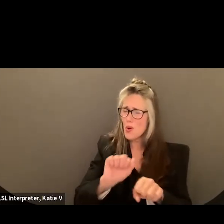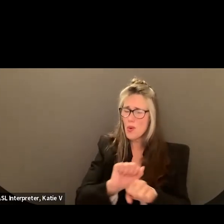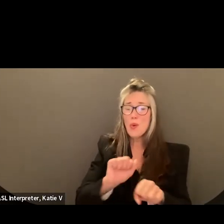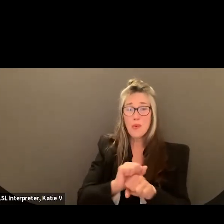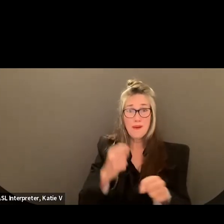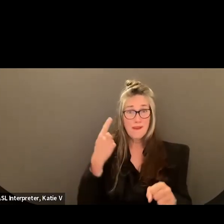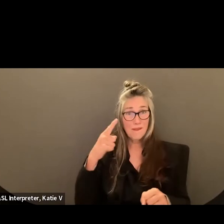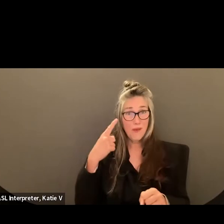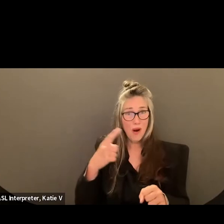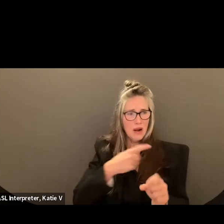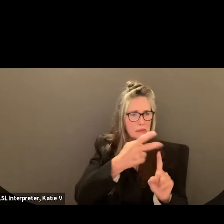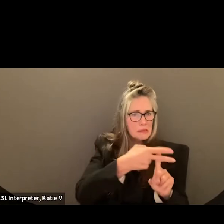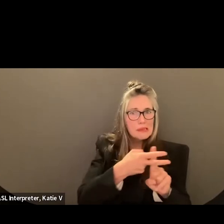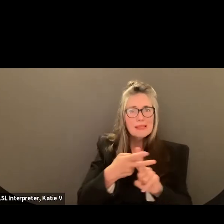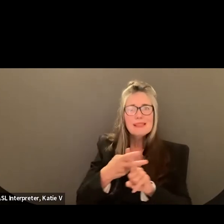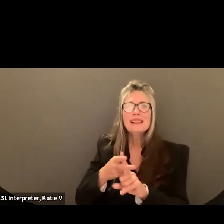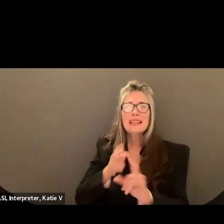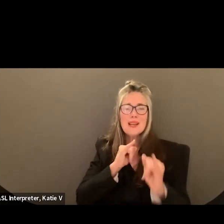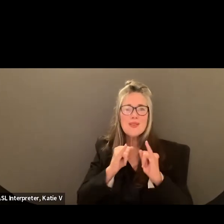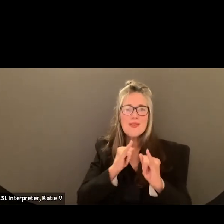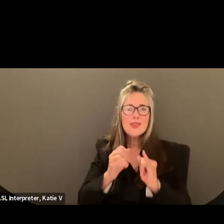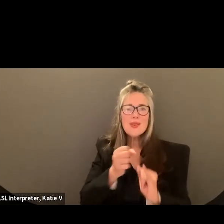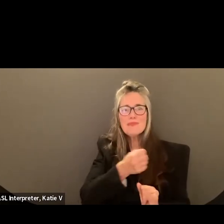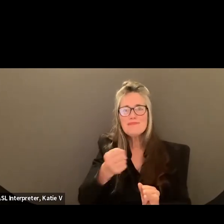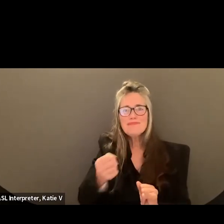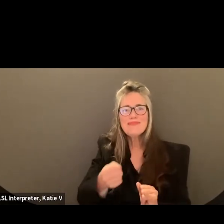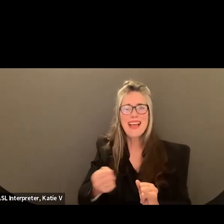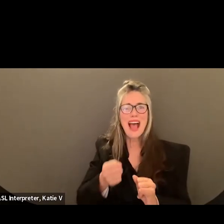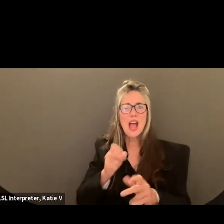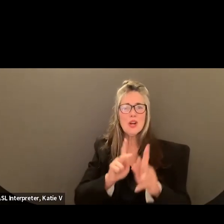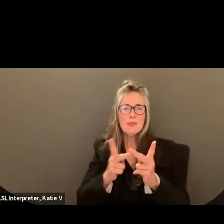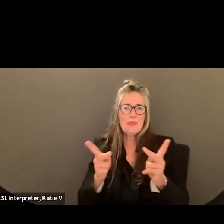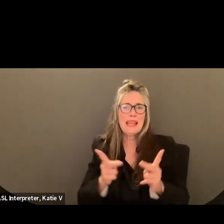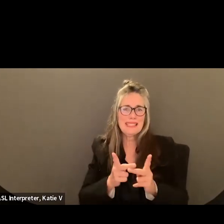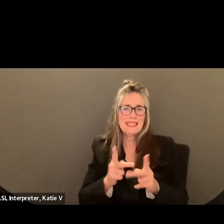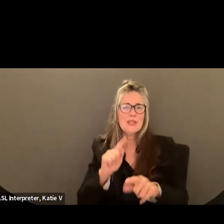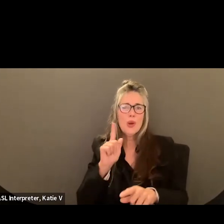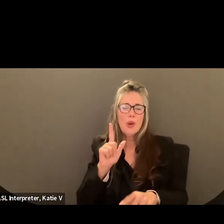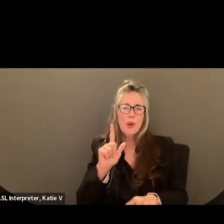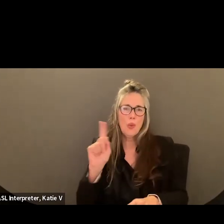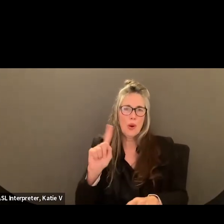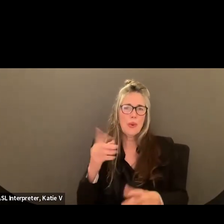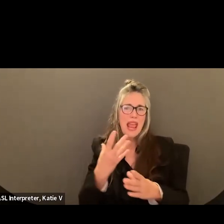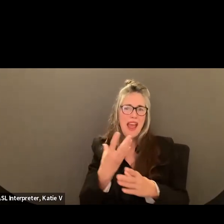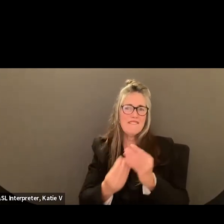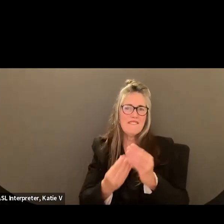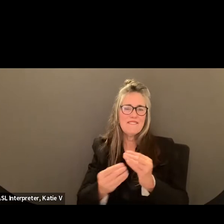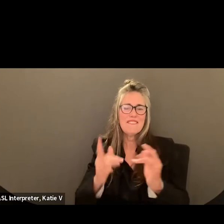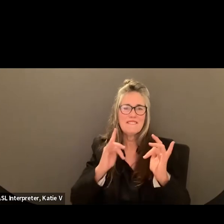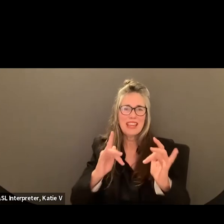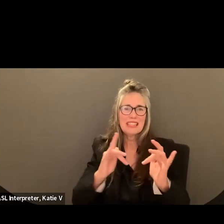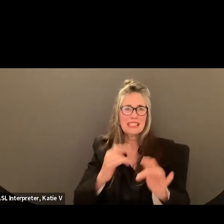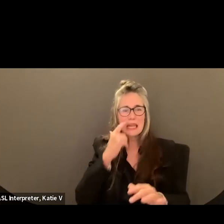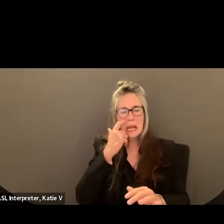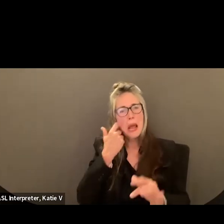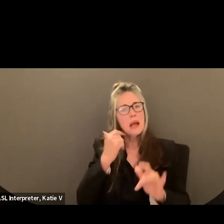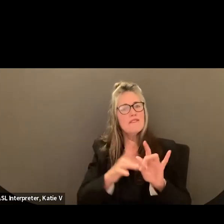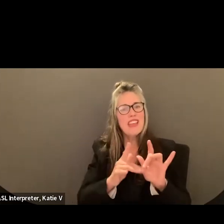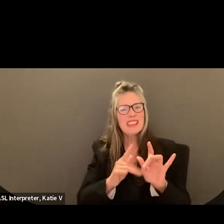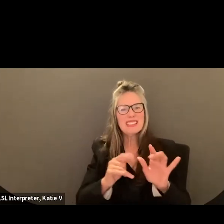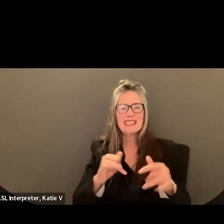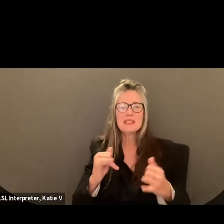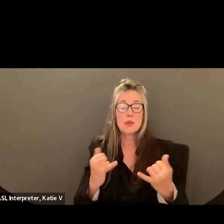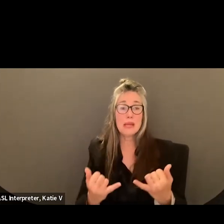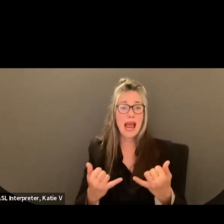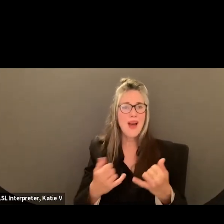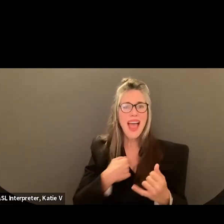I also just want to mention that I did attend the Santa Barbara High School all class reunion on October 1st. was really fun.